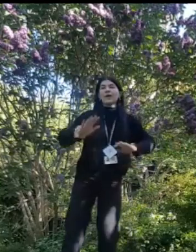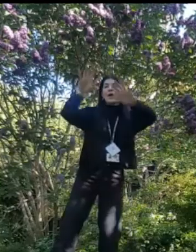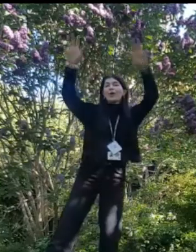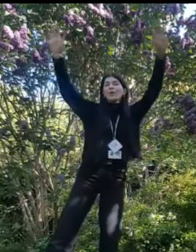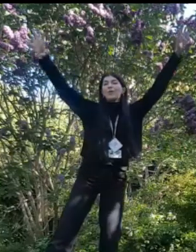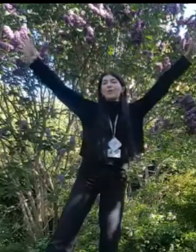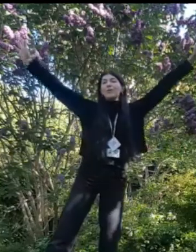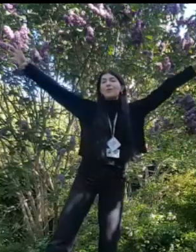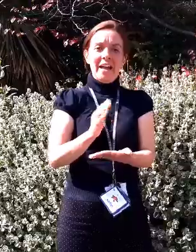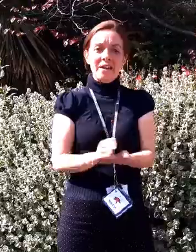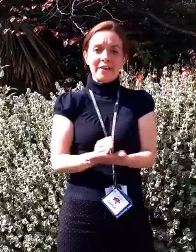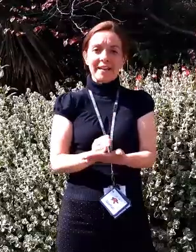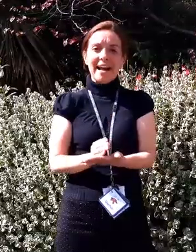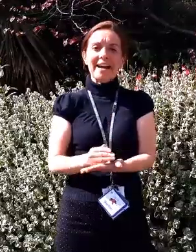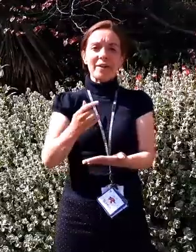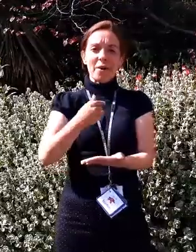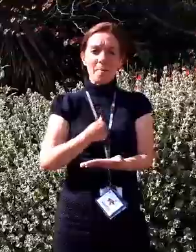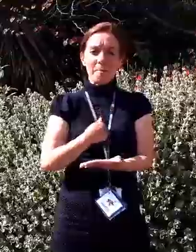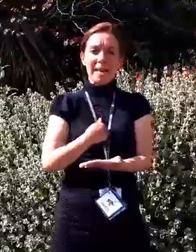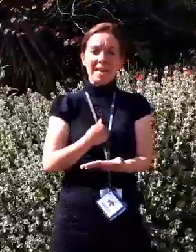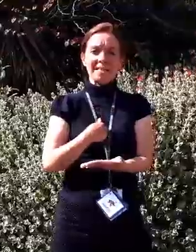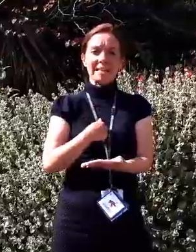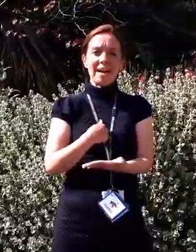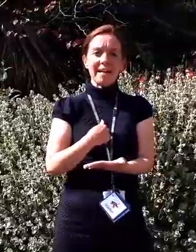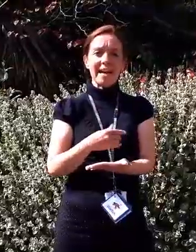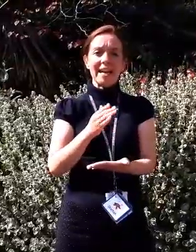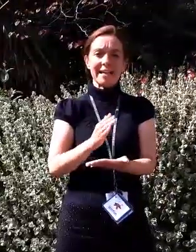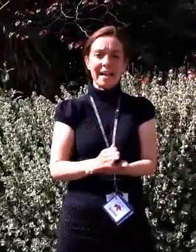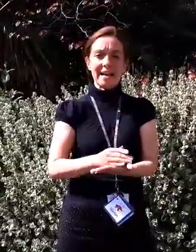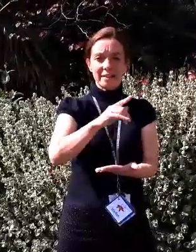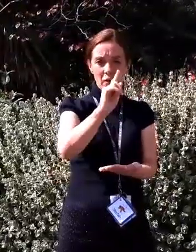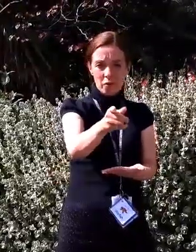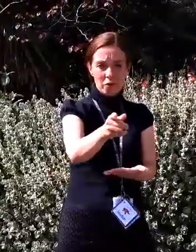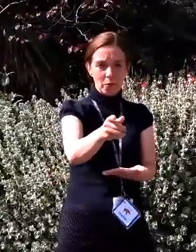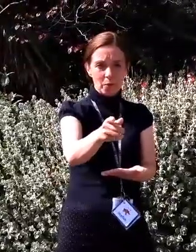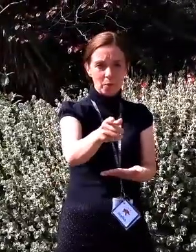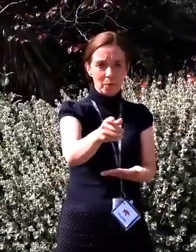You can count on me cause I can count on you